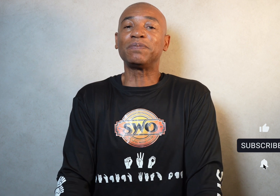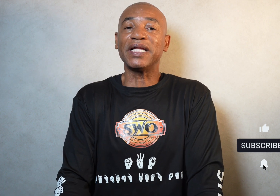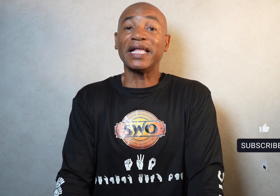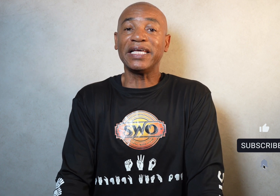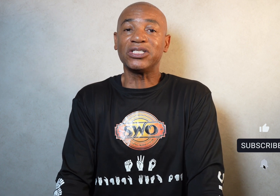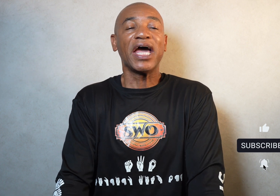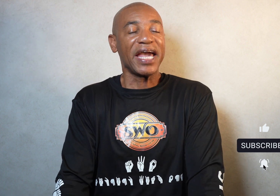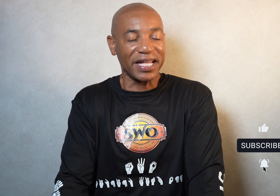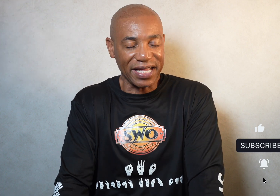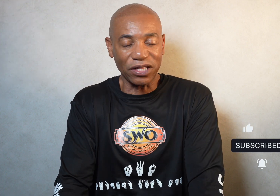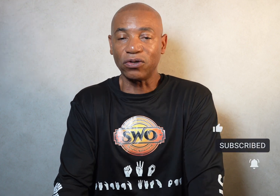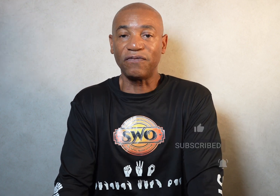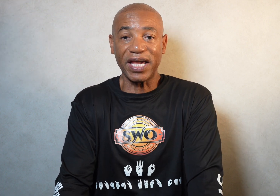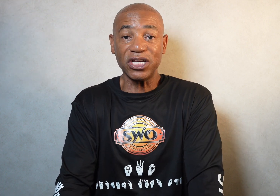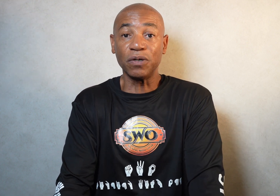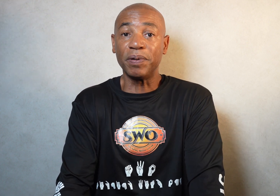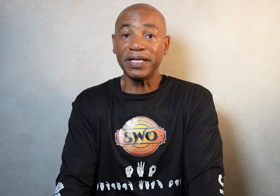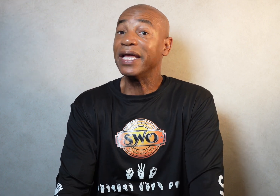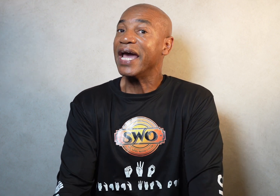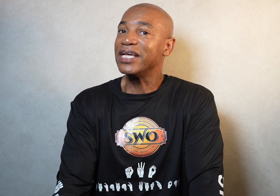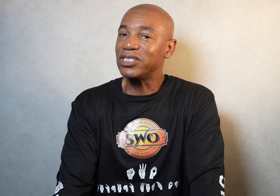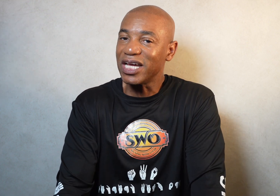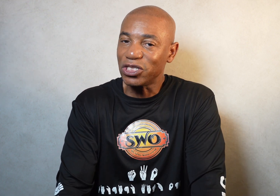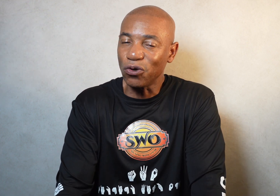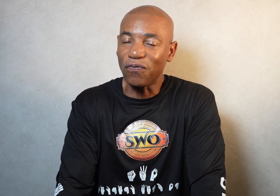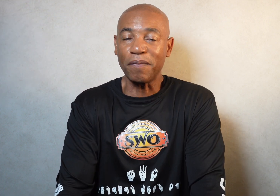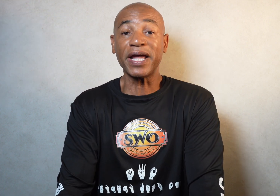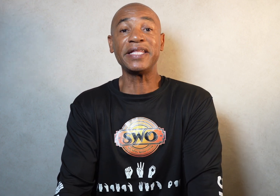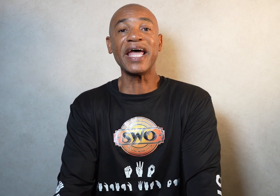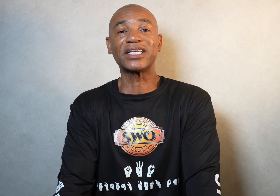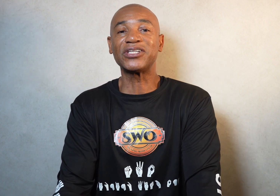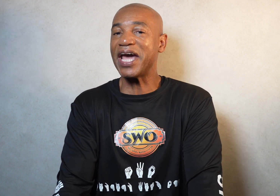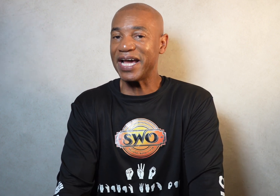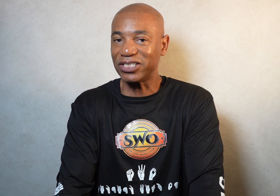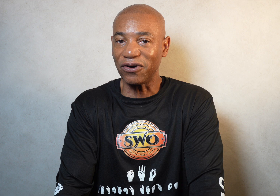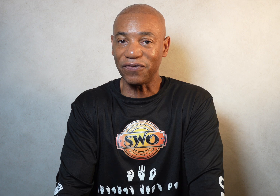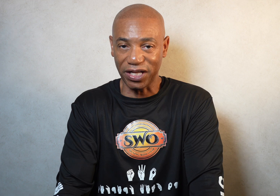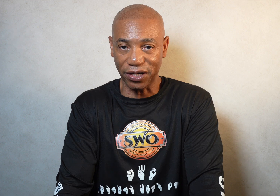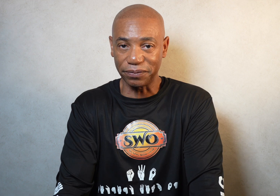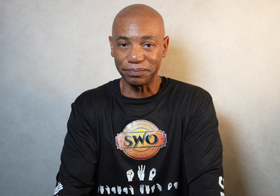but not least, hit that notification button and stay tuned for my next ASL video.